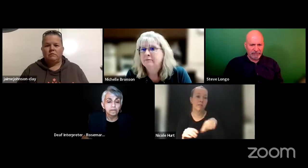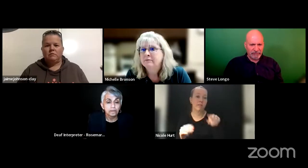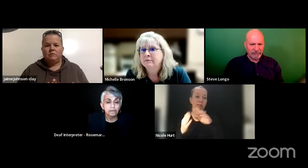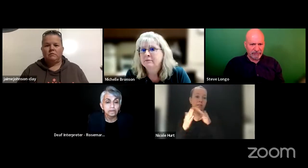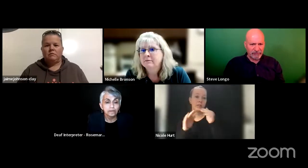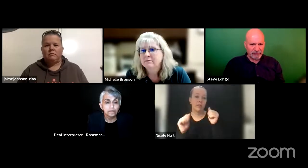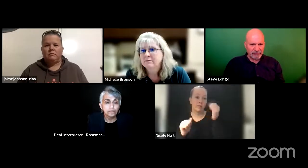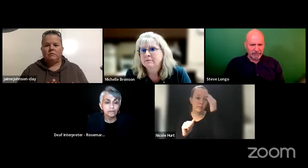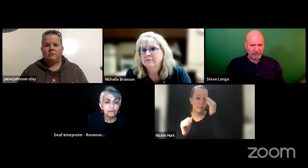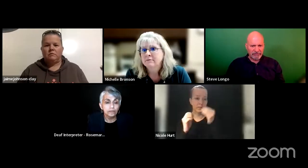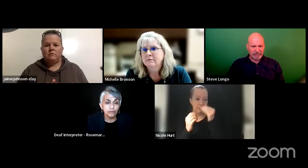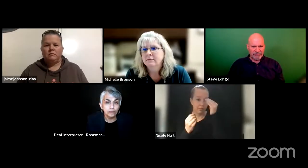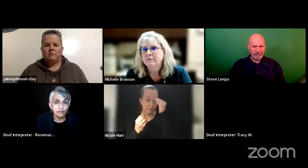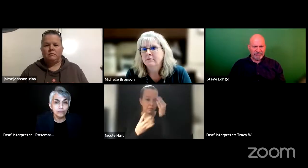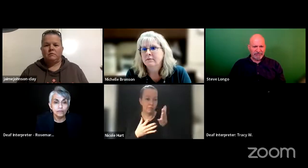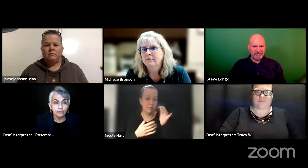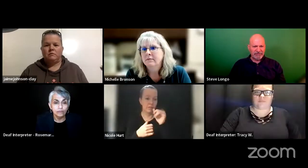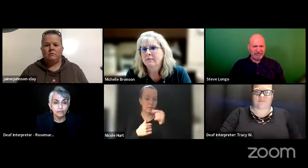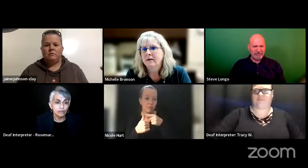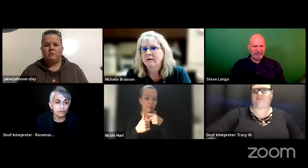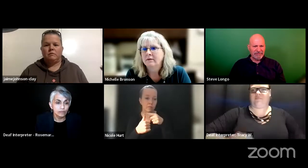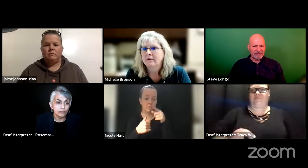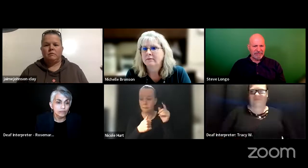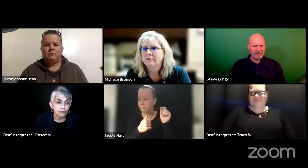Questions and clarification.